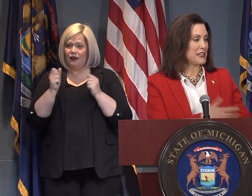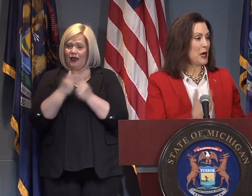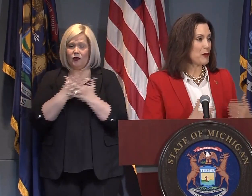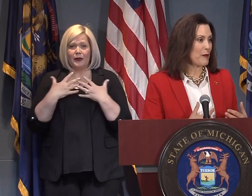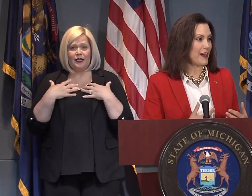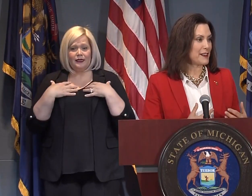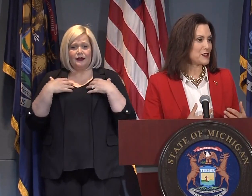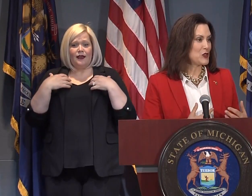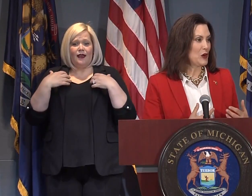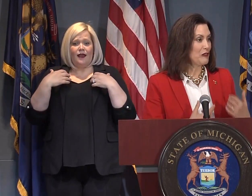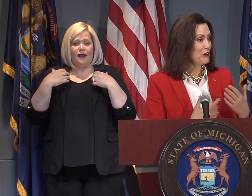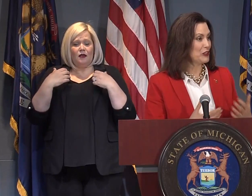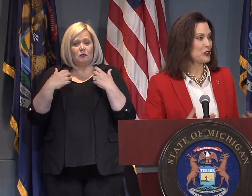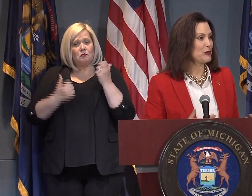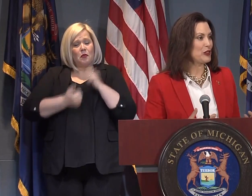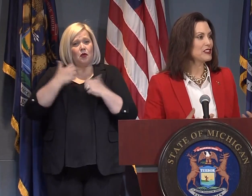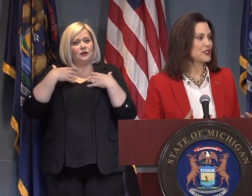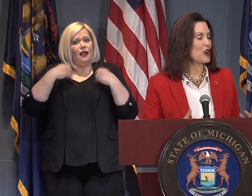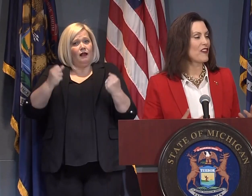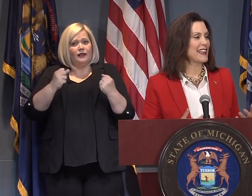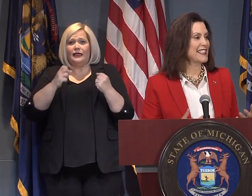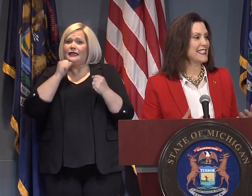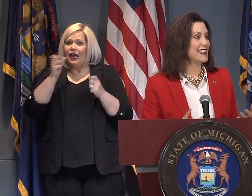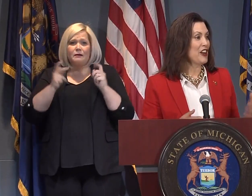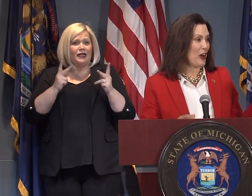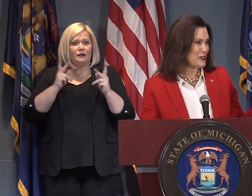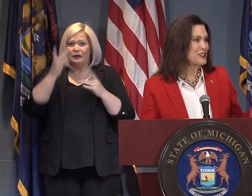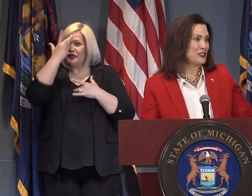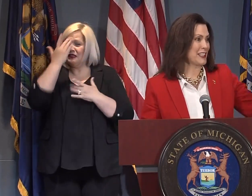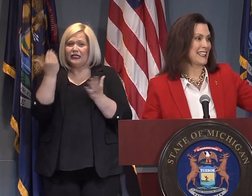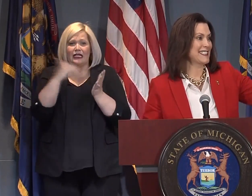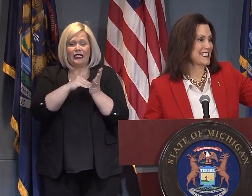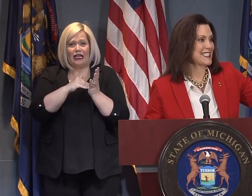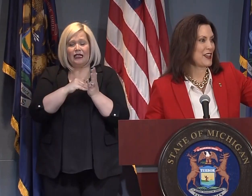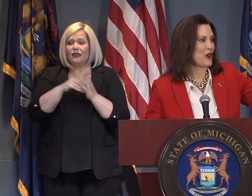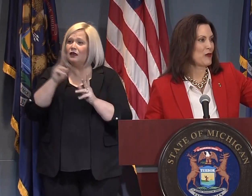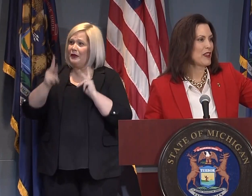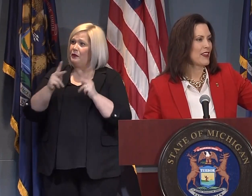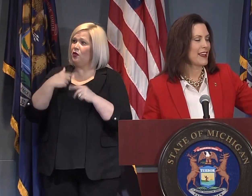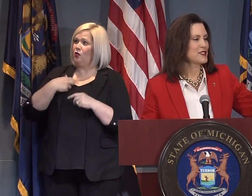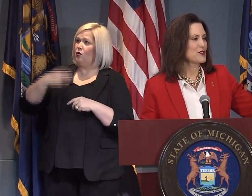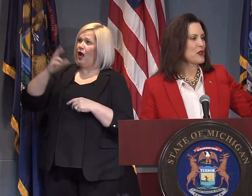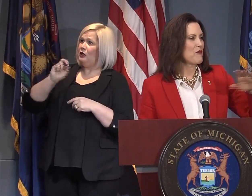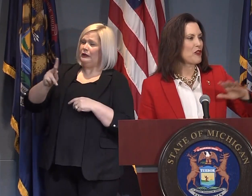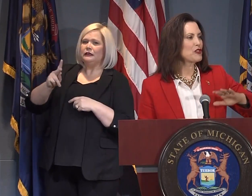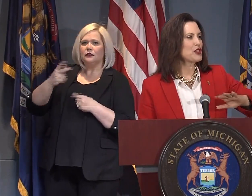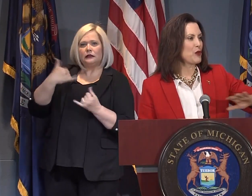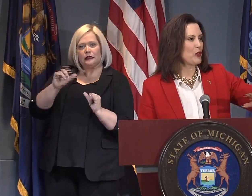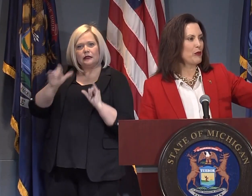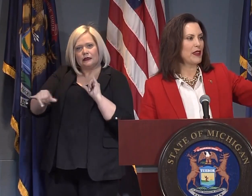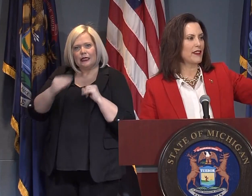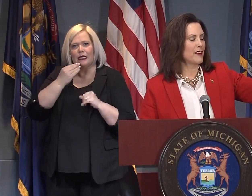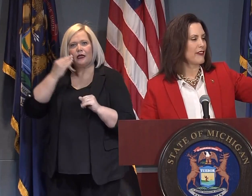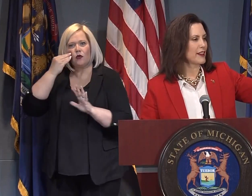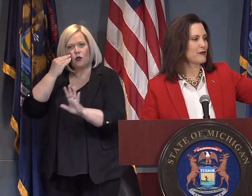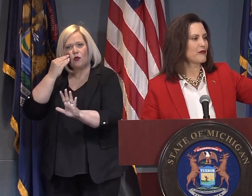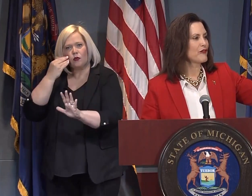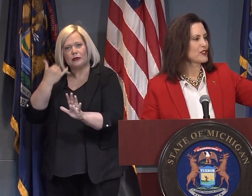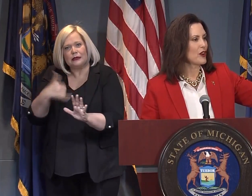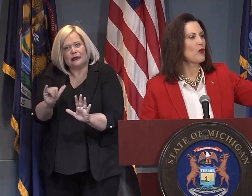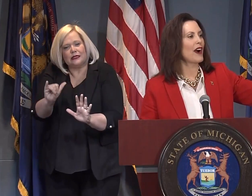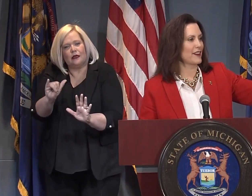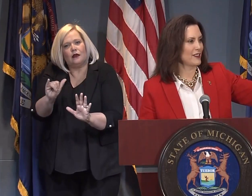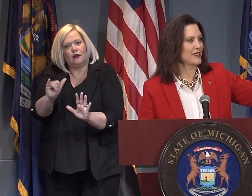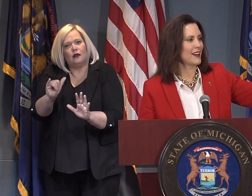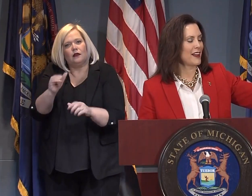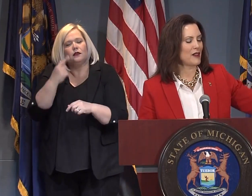are compromised, who are vulnerable to COVID-19, are still going to need to stay home. And so some version will be in effect for